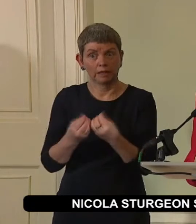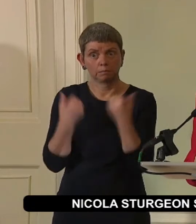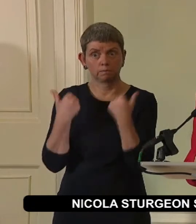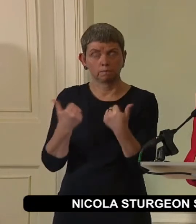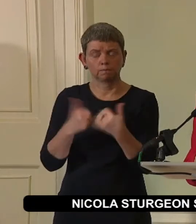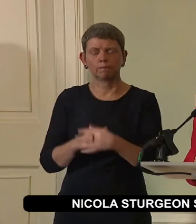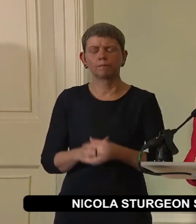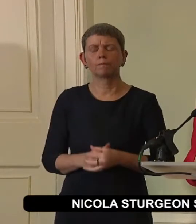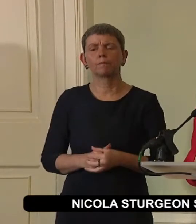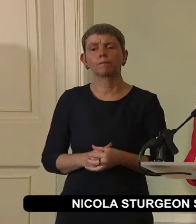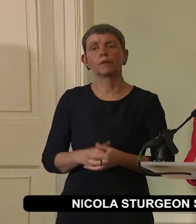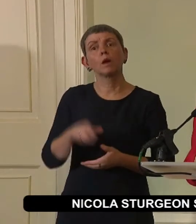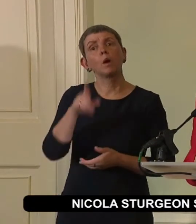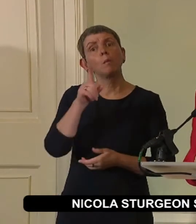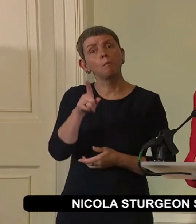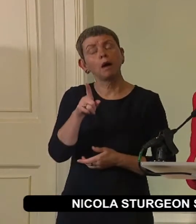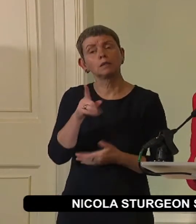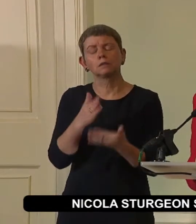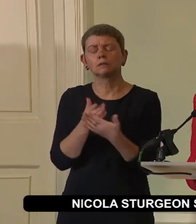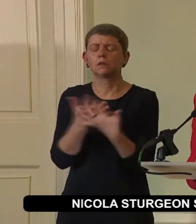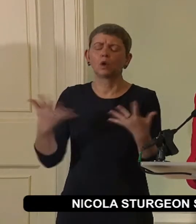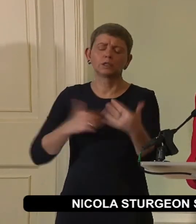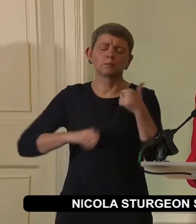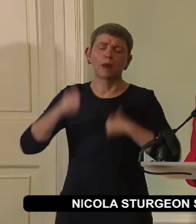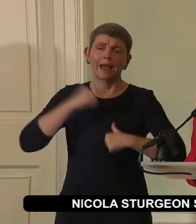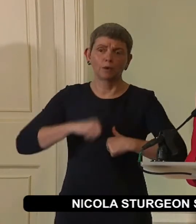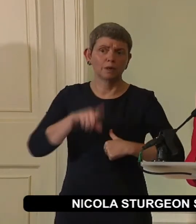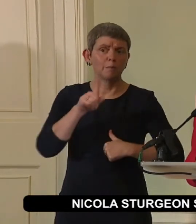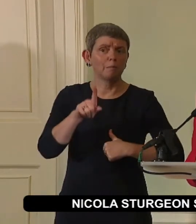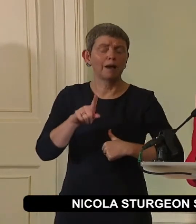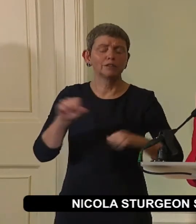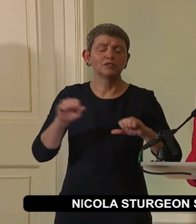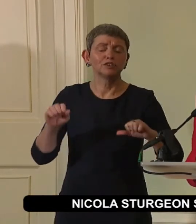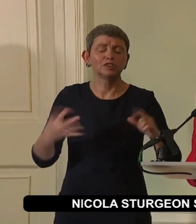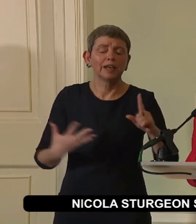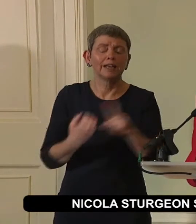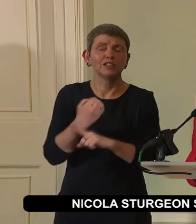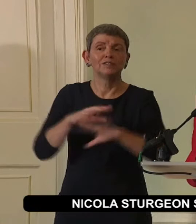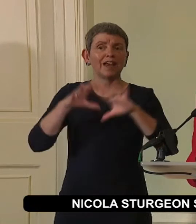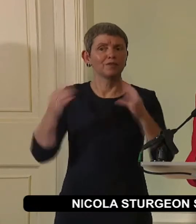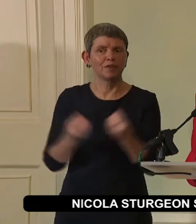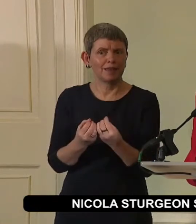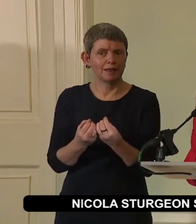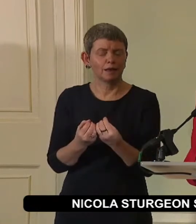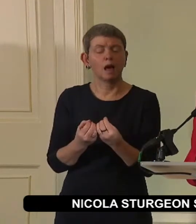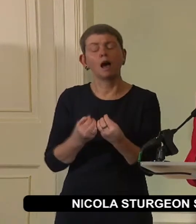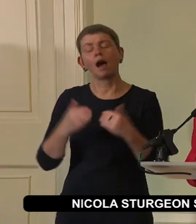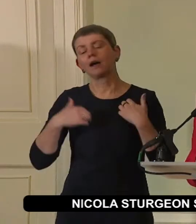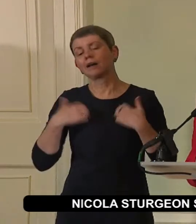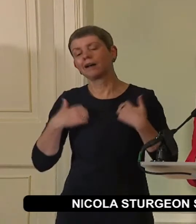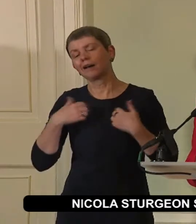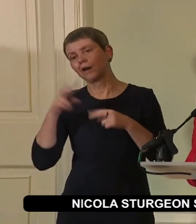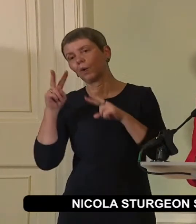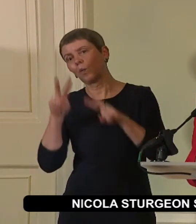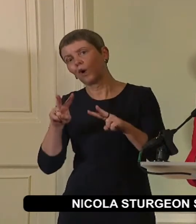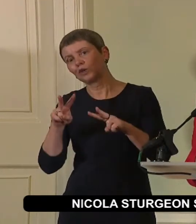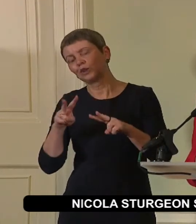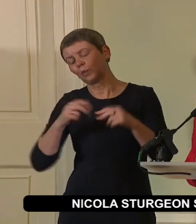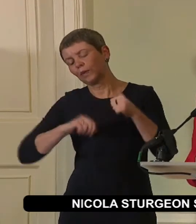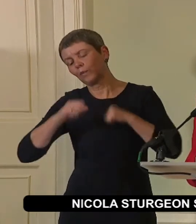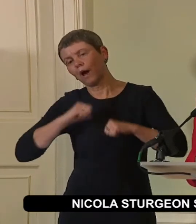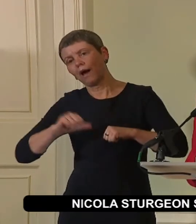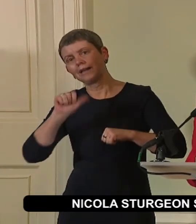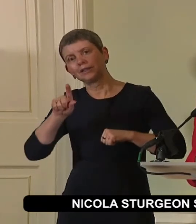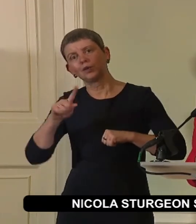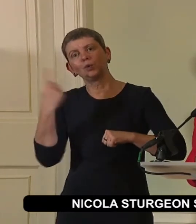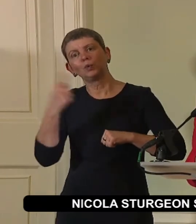of, but there is always so much more to be done. I look forward to watching with pride as my successor picks up